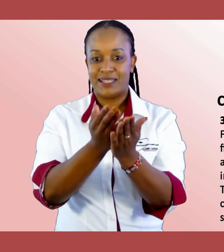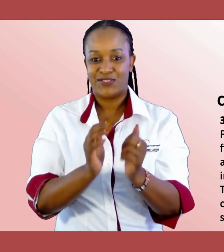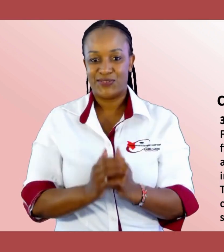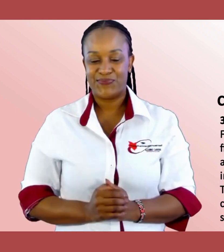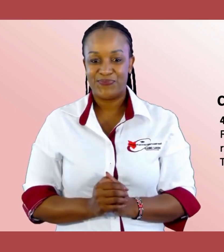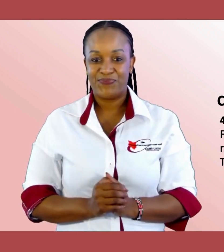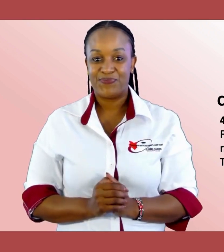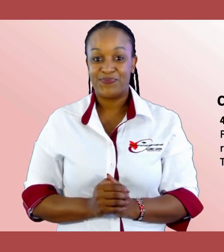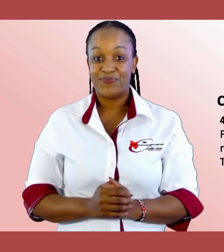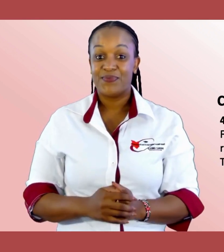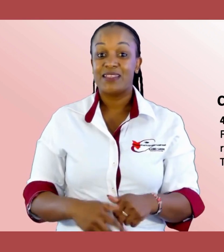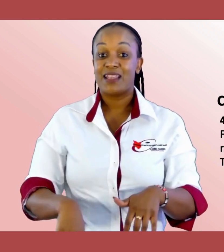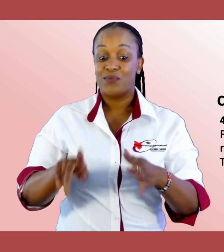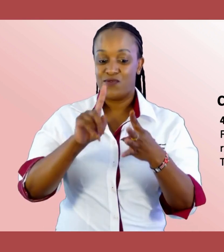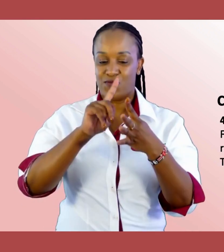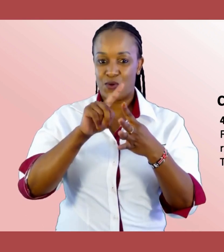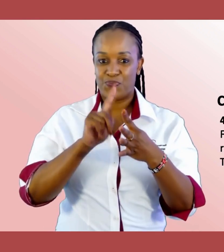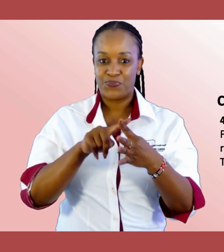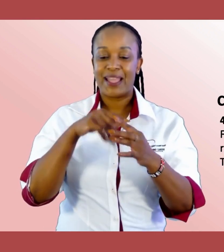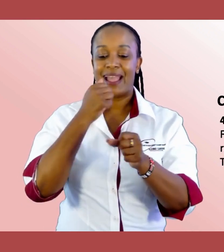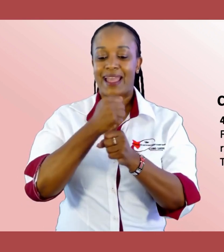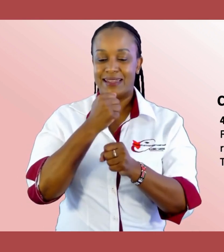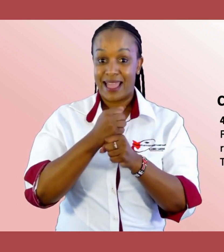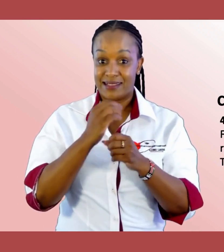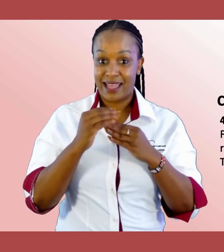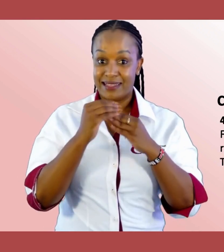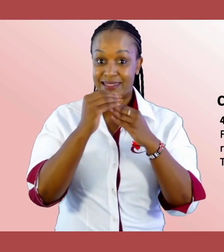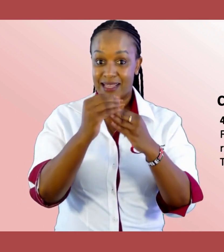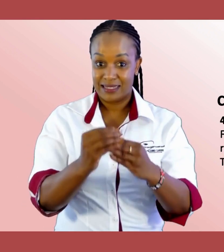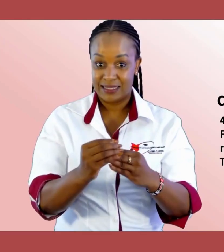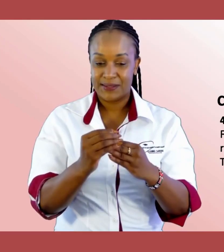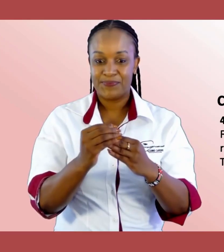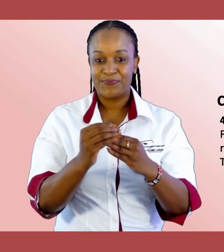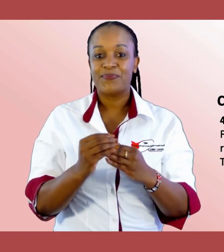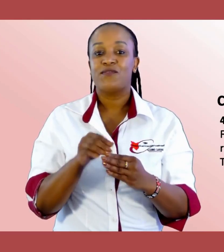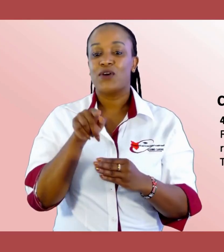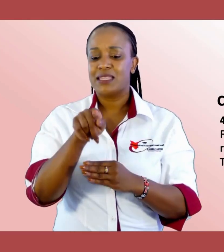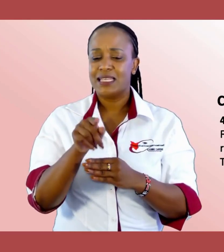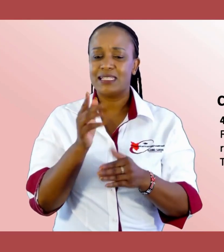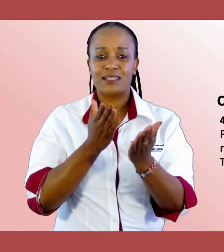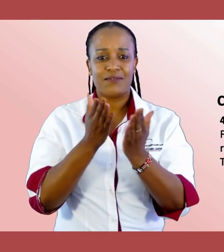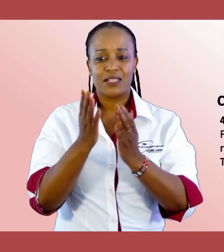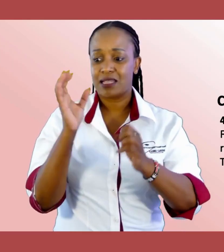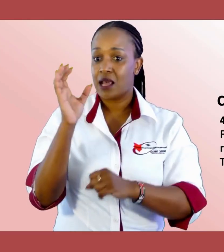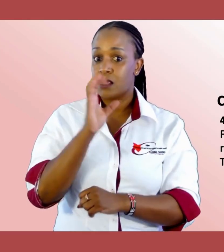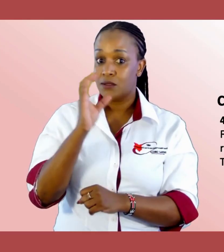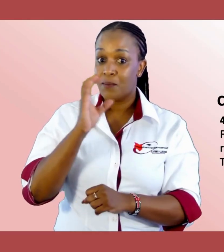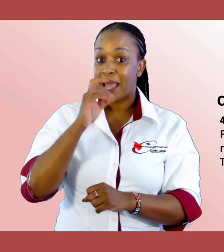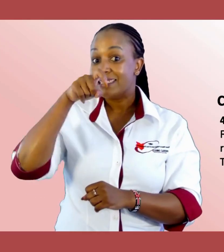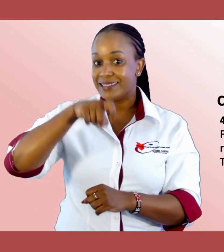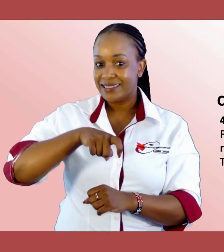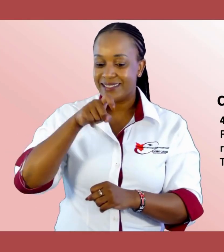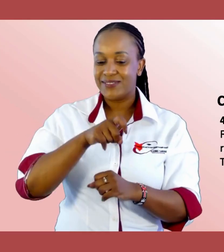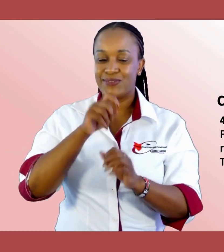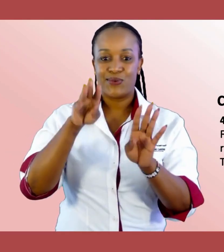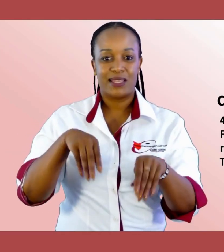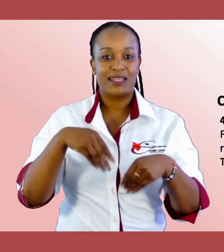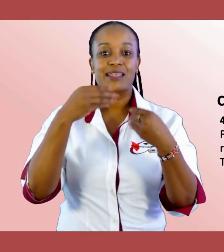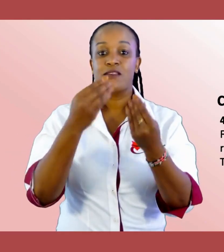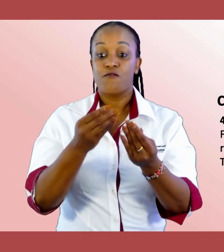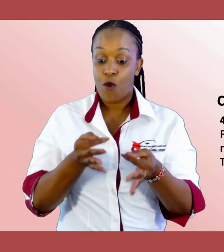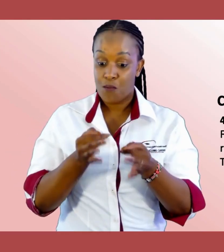application. 4. Career guidance. For this service, the customer is required to submit a